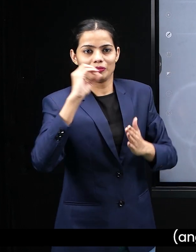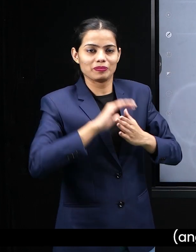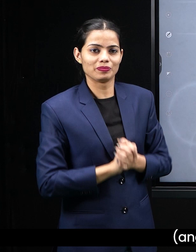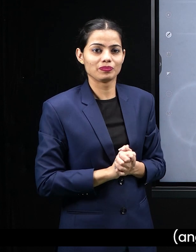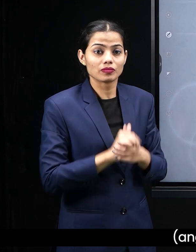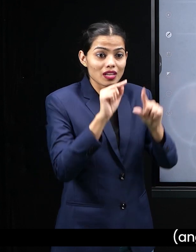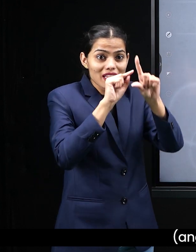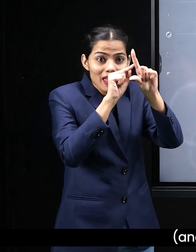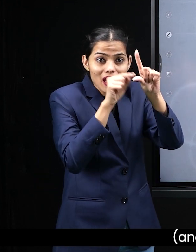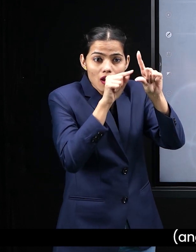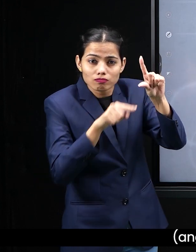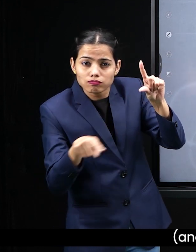a quadrilateral.